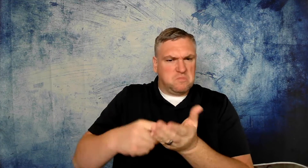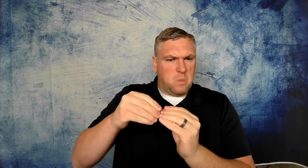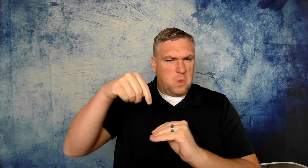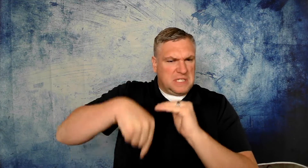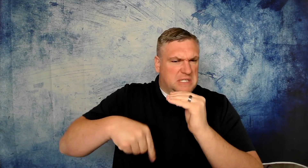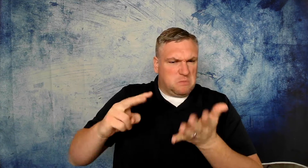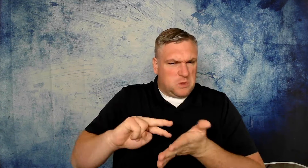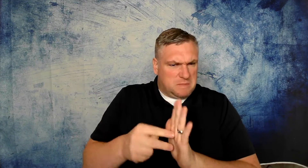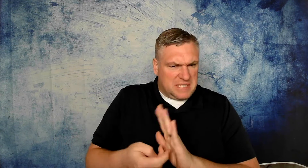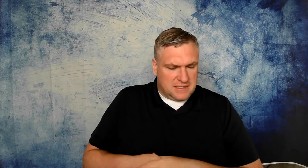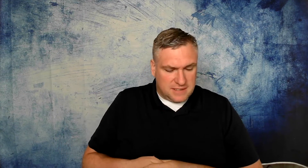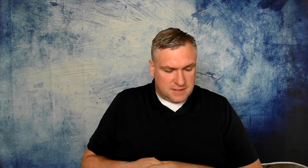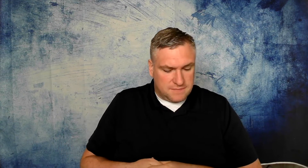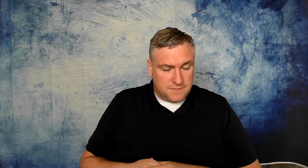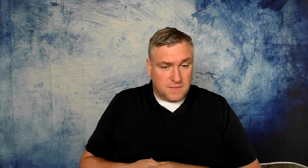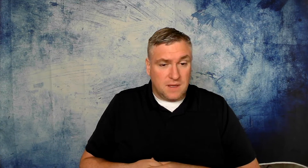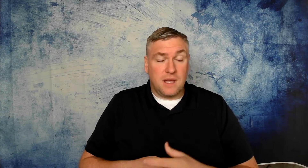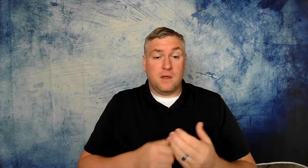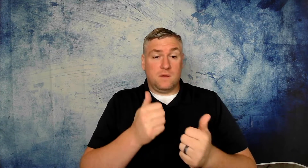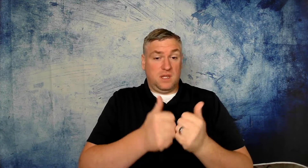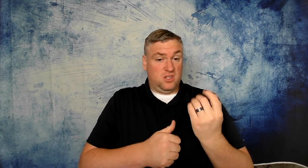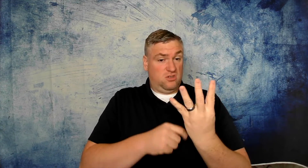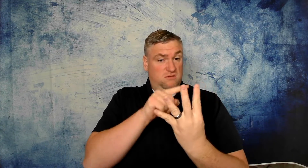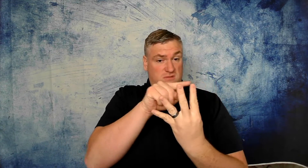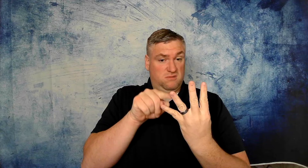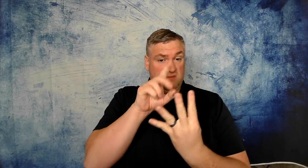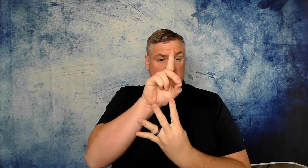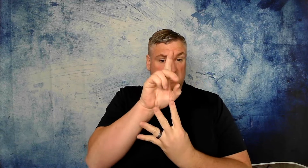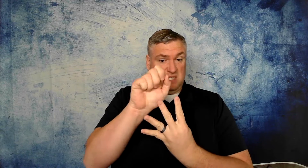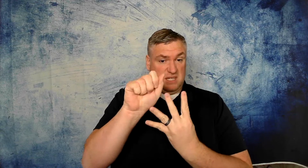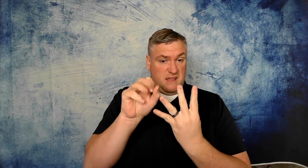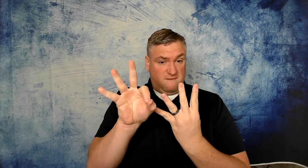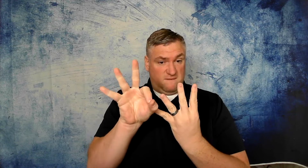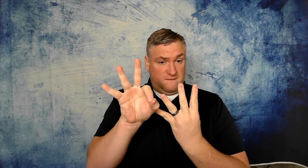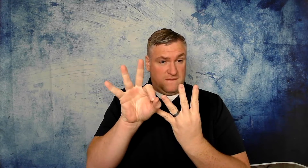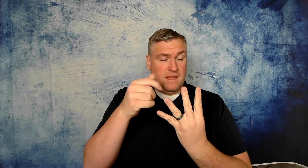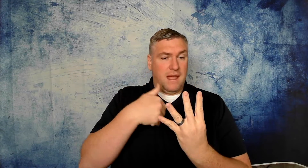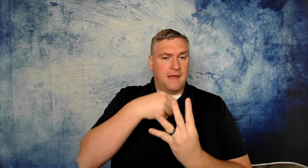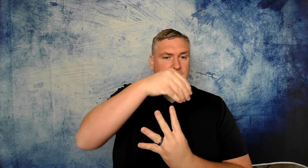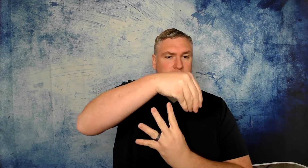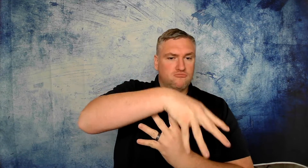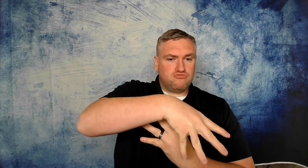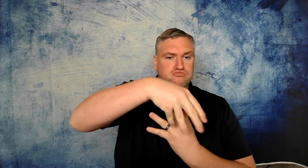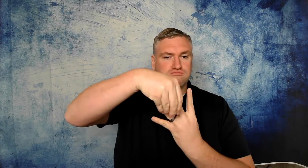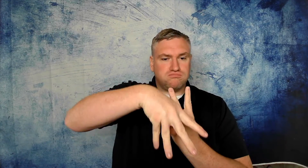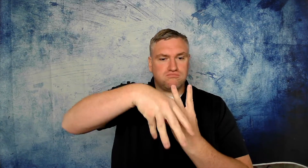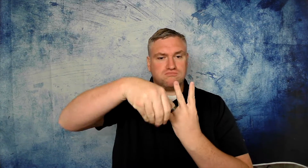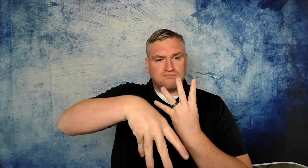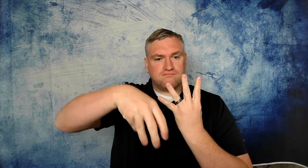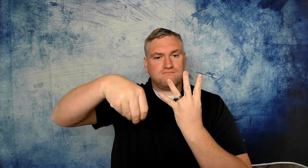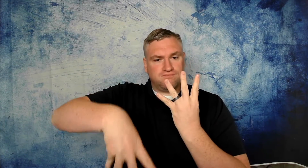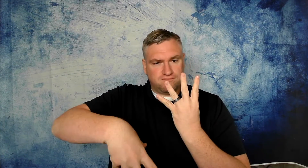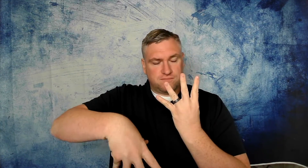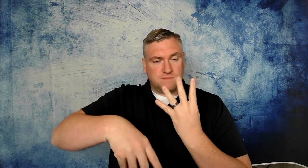In future vlogs, we'll talk more deep about each of those goal areas. So each of those